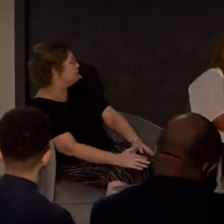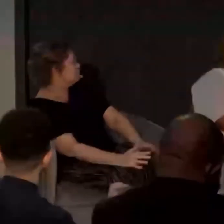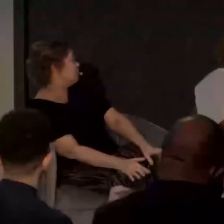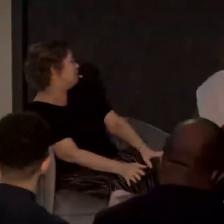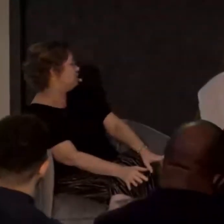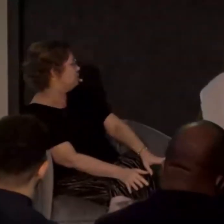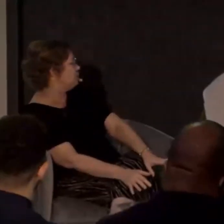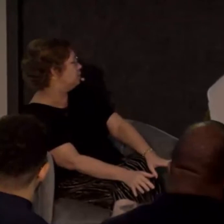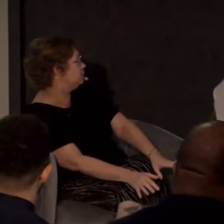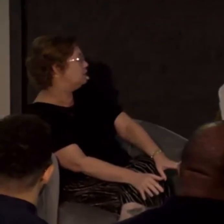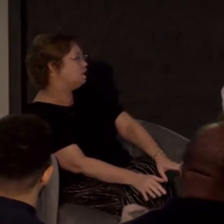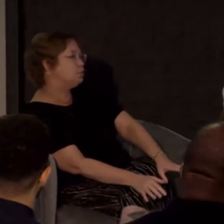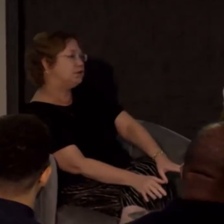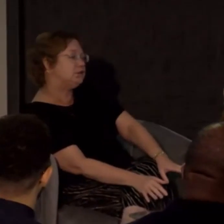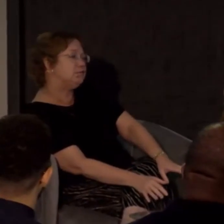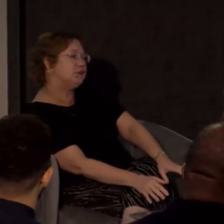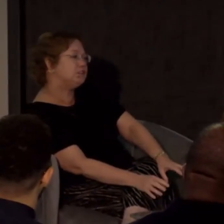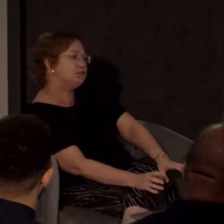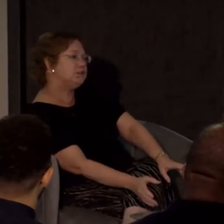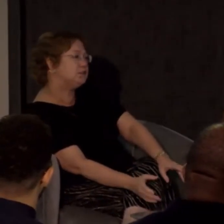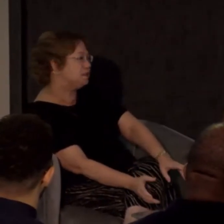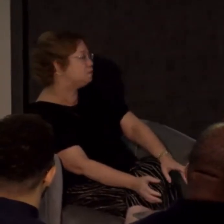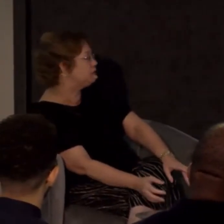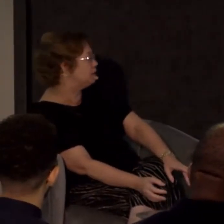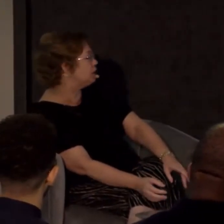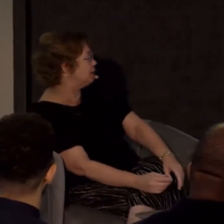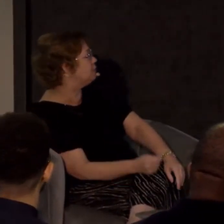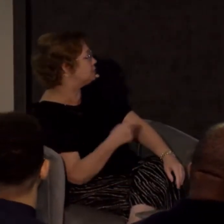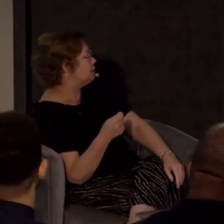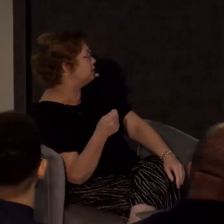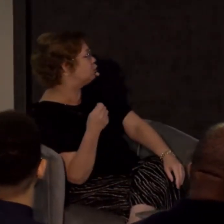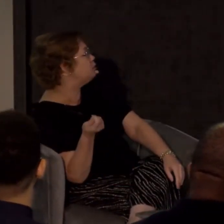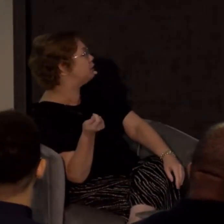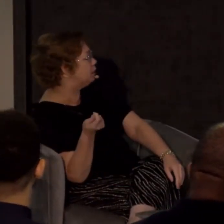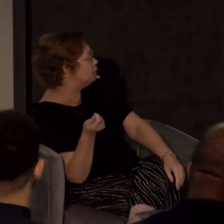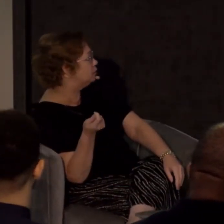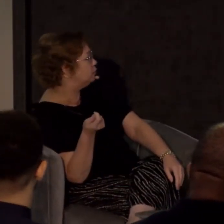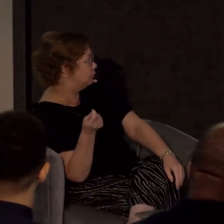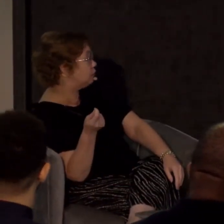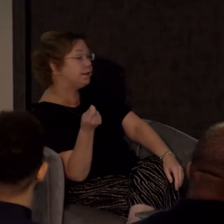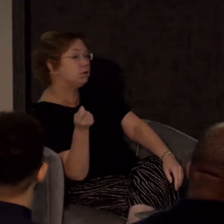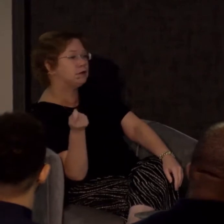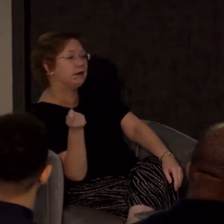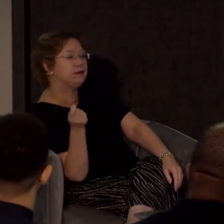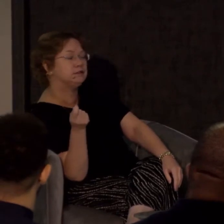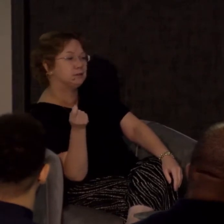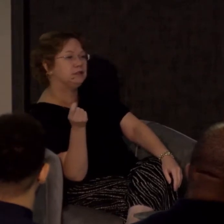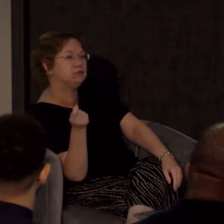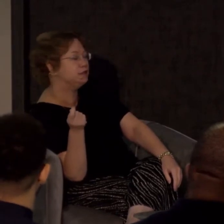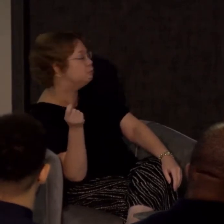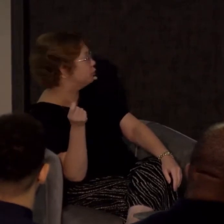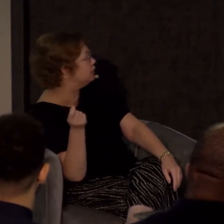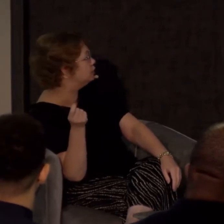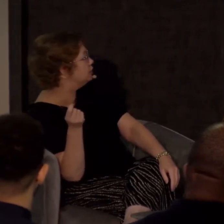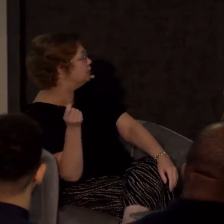it sounds very airy-fairy. But if I just take a tangible thing, like how do I write a job spec for which I now require somebody to